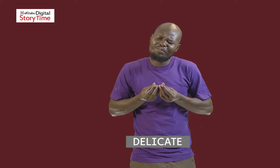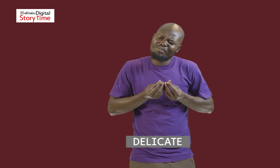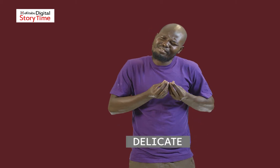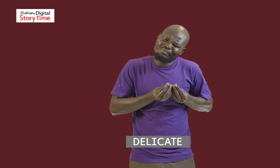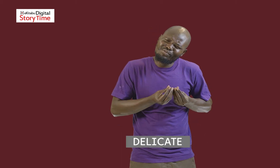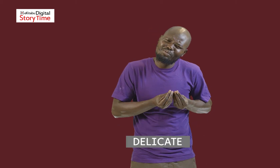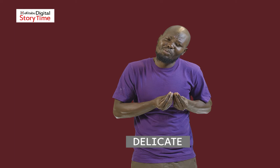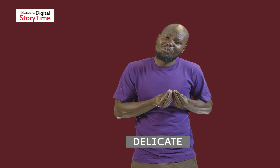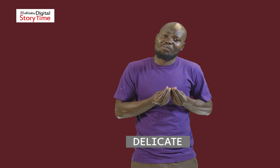Delicate.